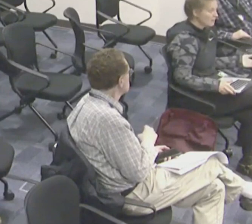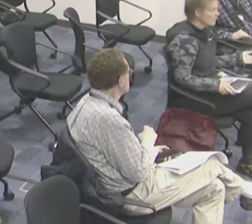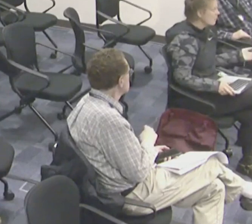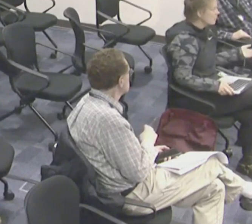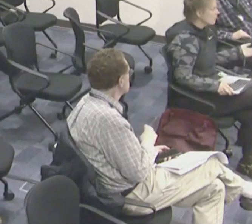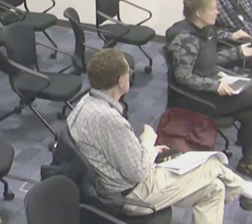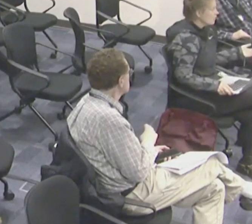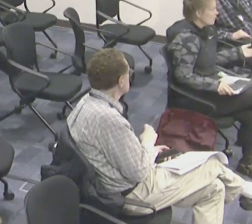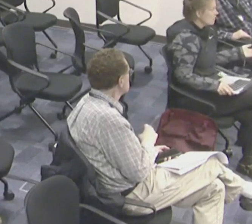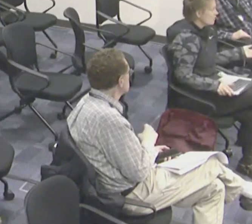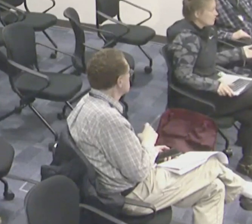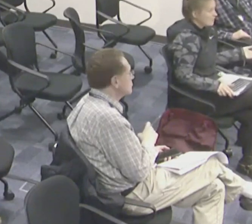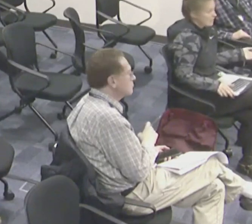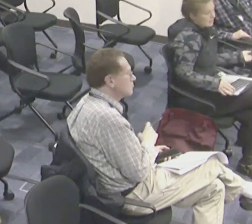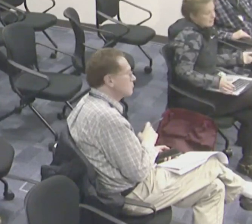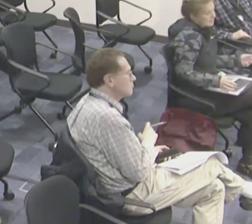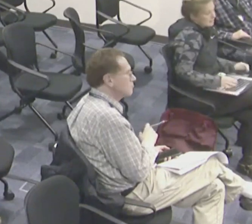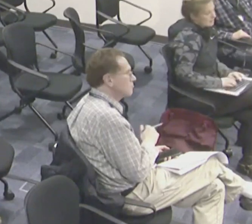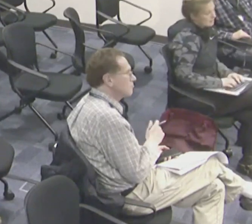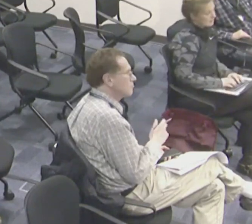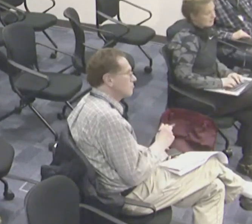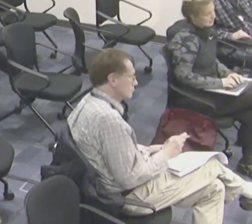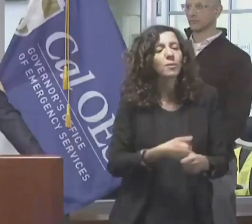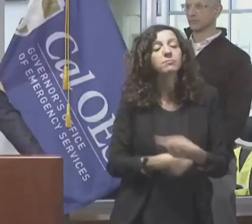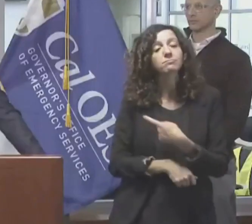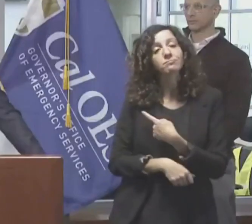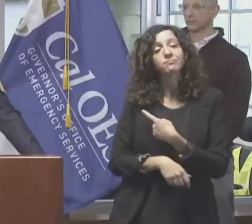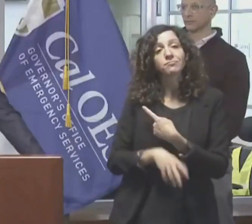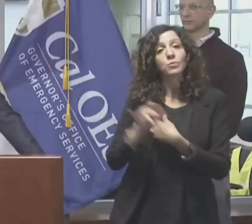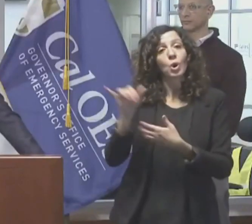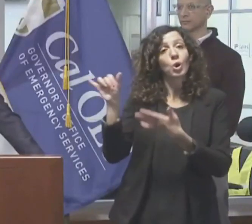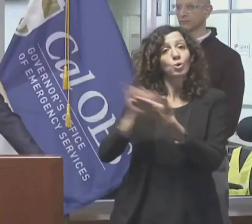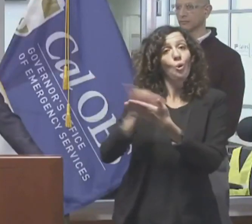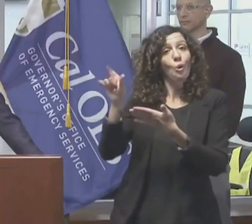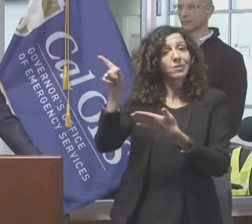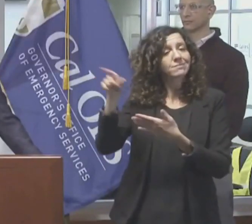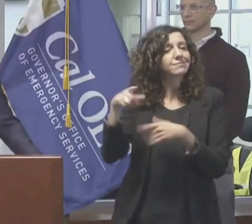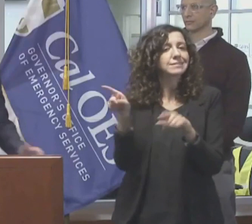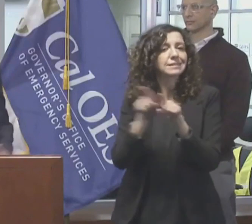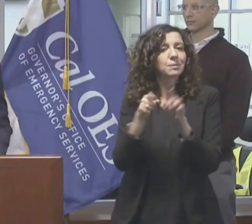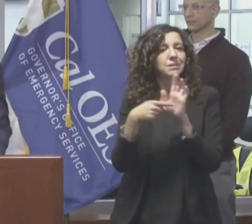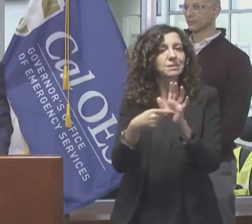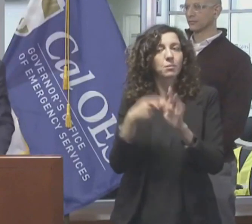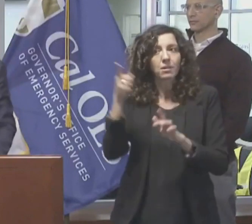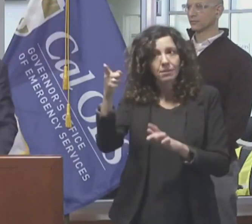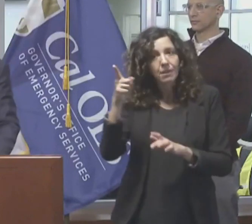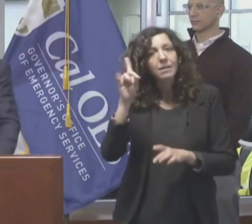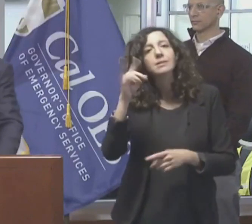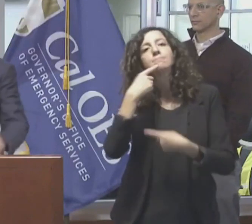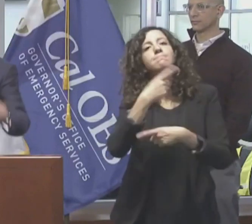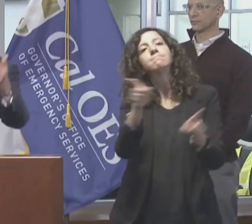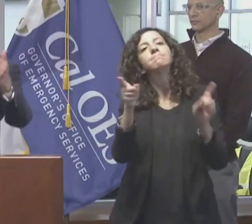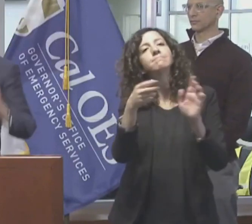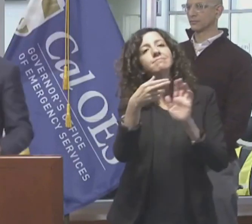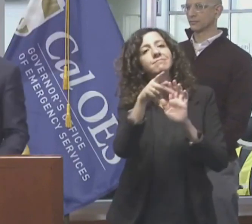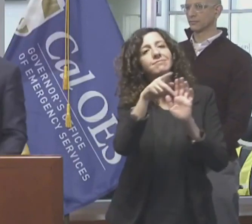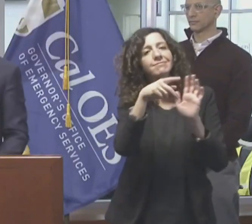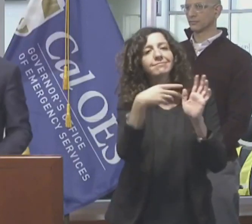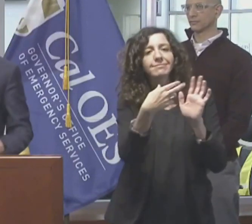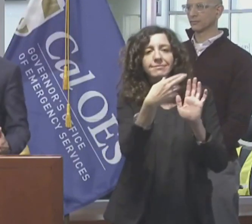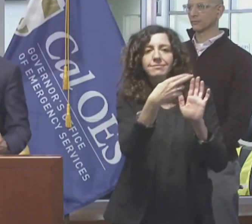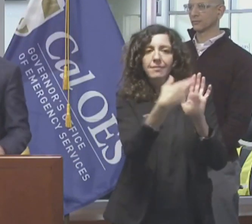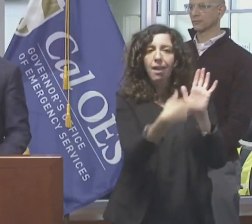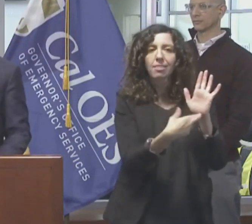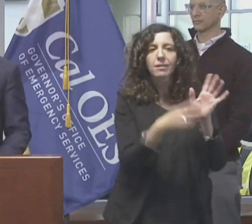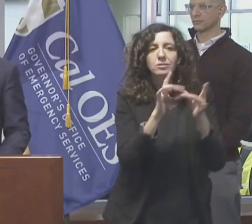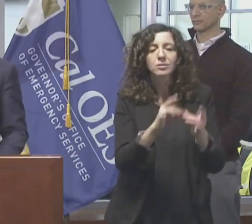restaurants, I mean. Yeah. New York is an example of that. So they had guidelines on bars and restaurants, and clearly you saw the